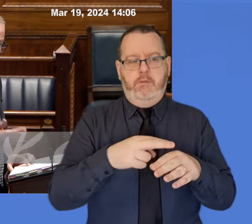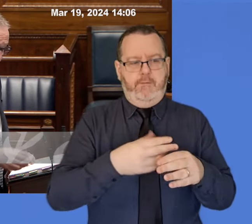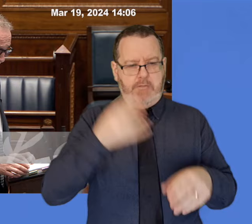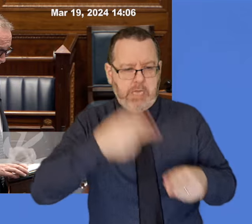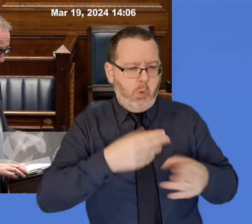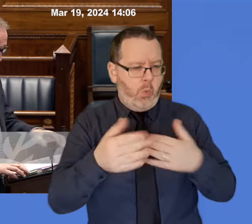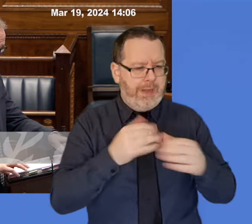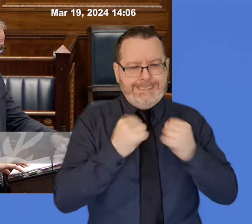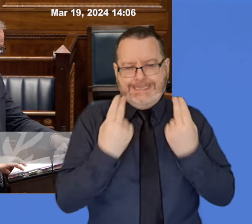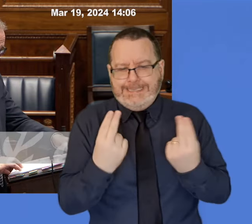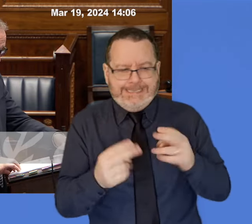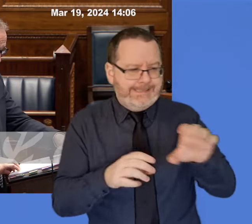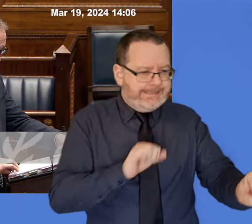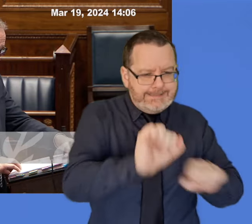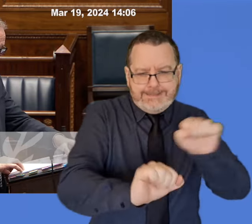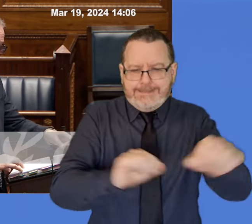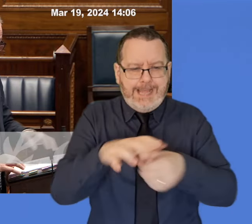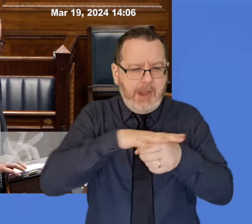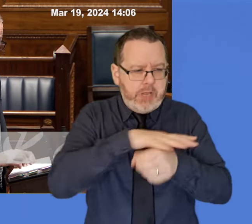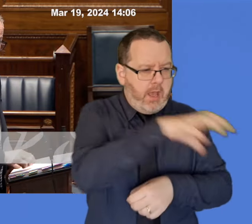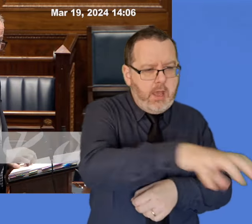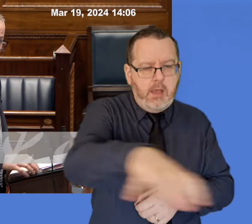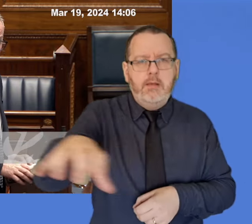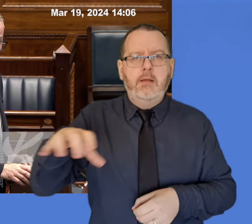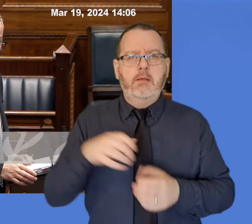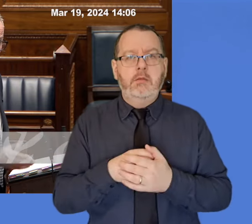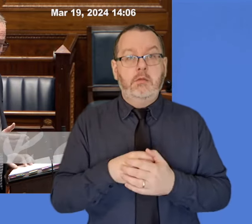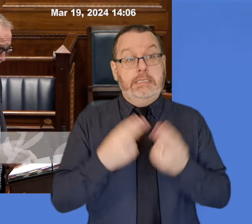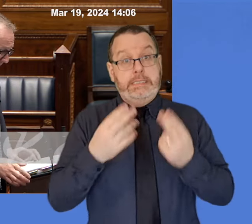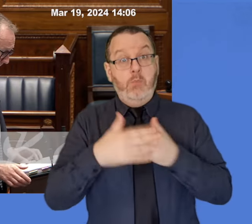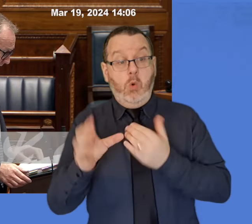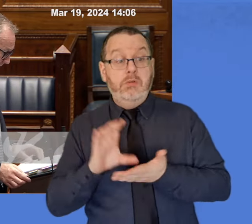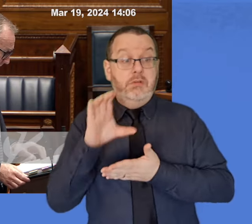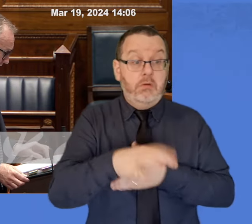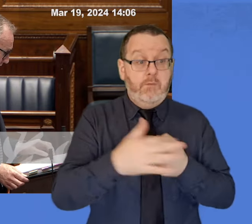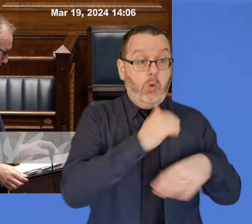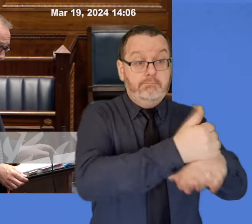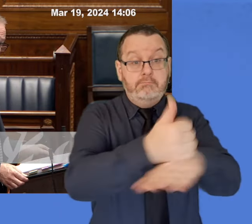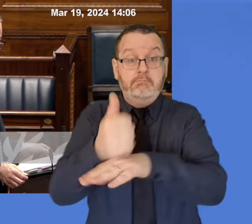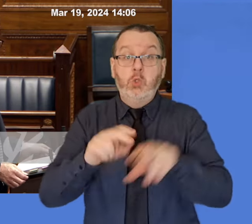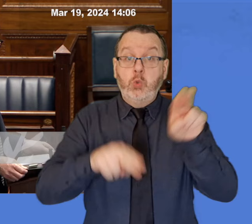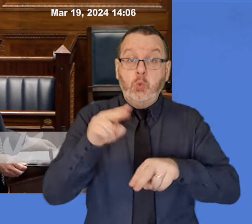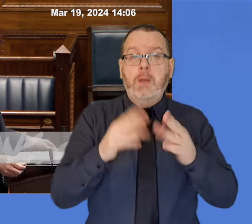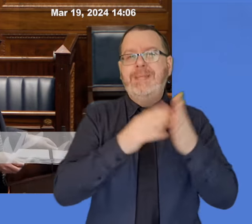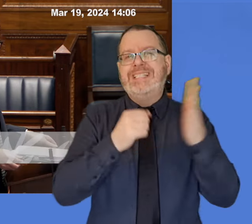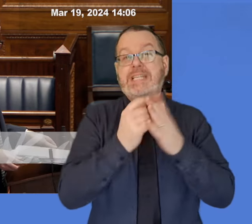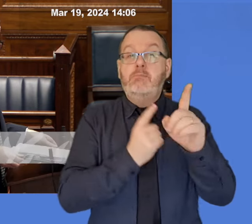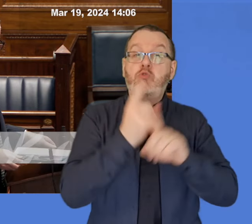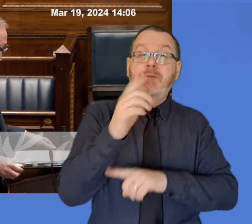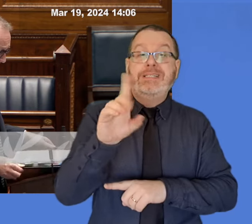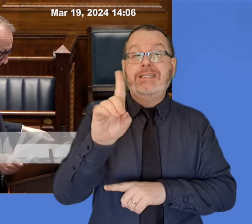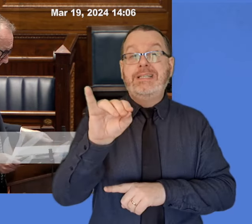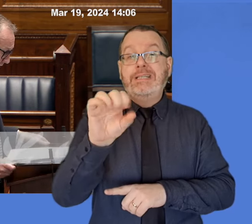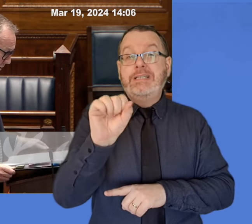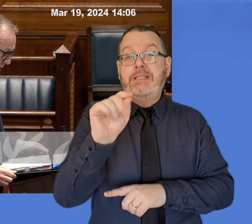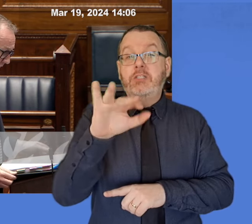if there is a case for more investment in business improvement districts, then I'm very happy to talk through the Minister for Communities around that.